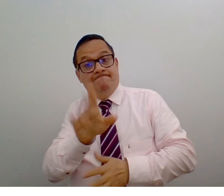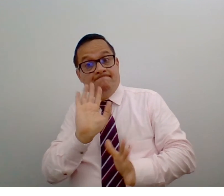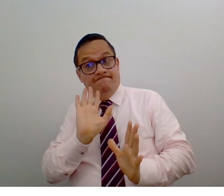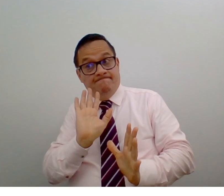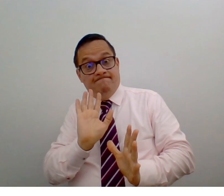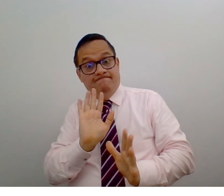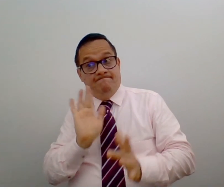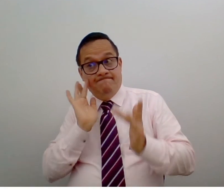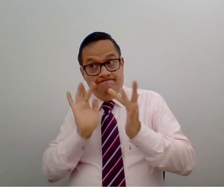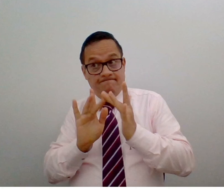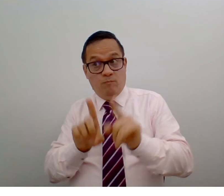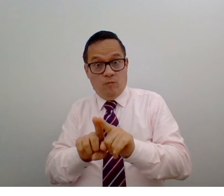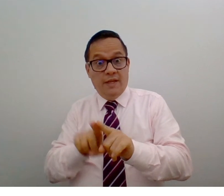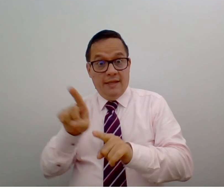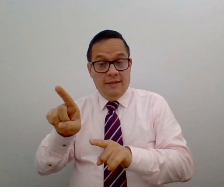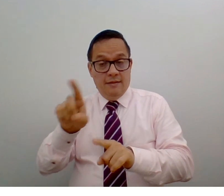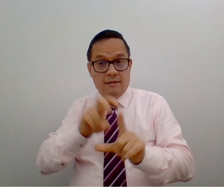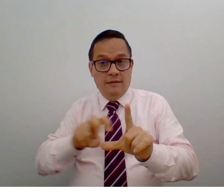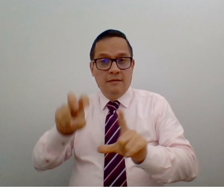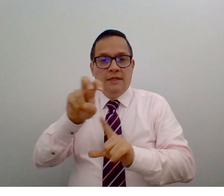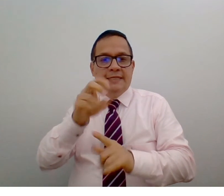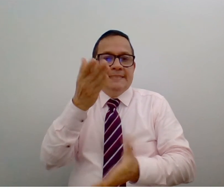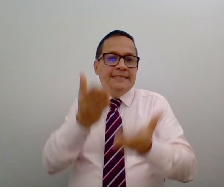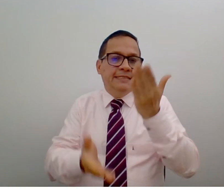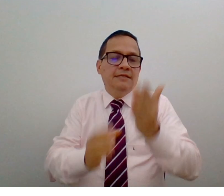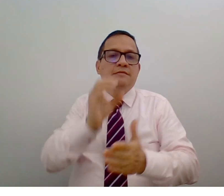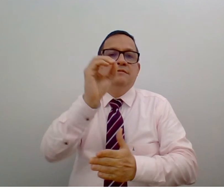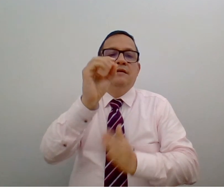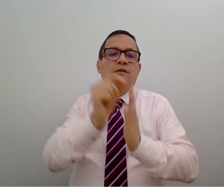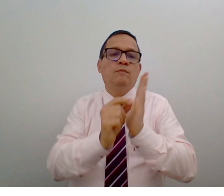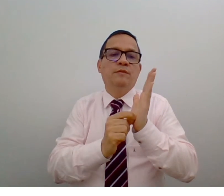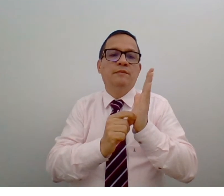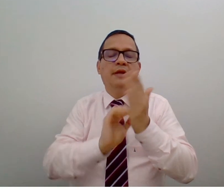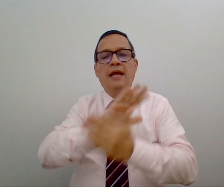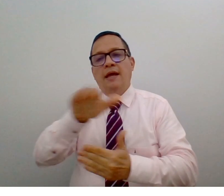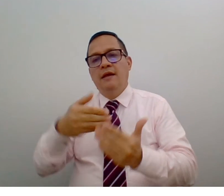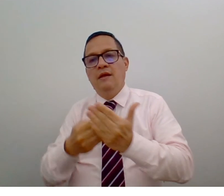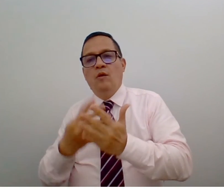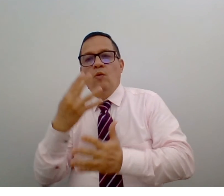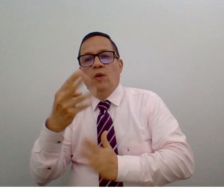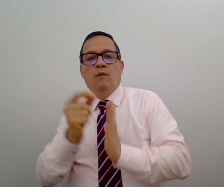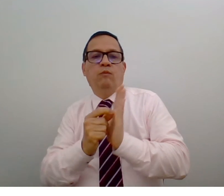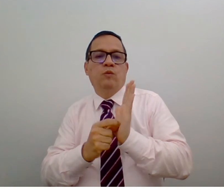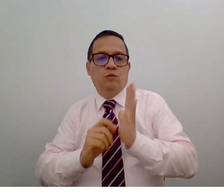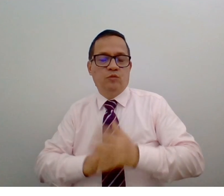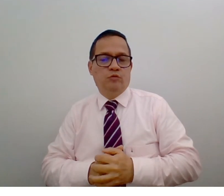is at this level, you can get between 0 points and 4 points.